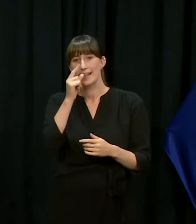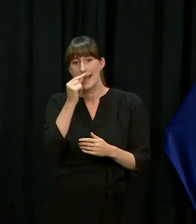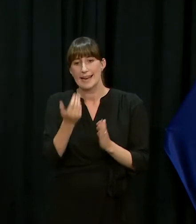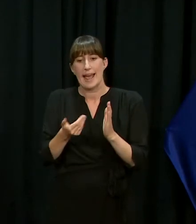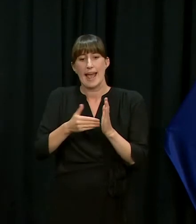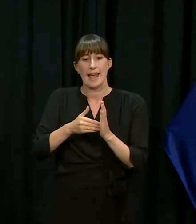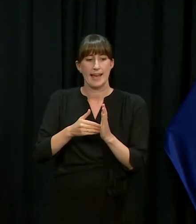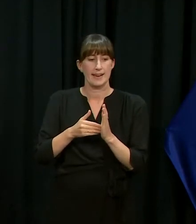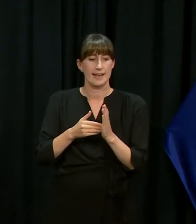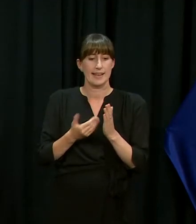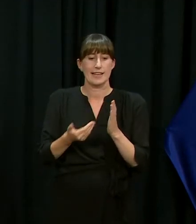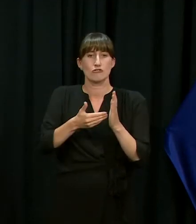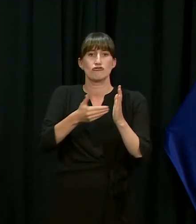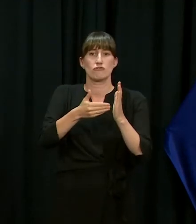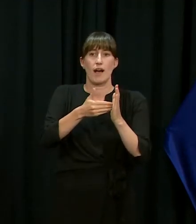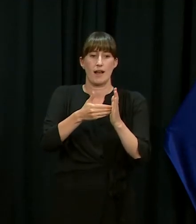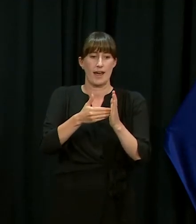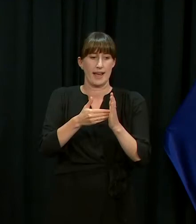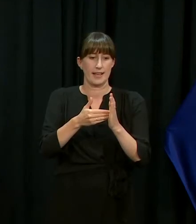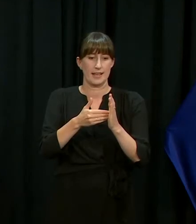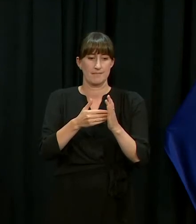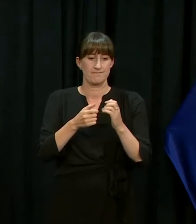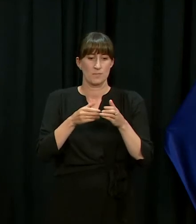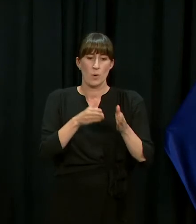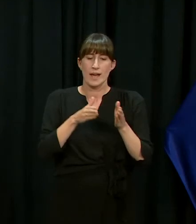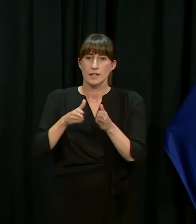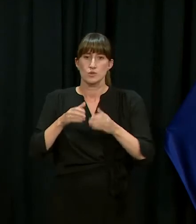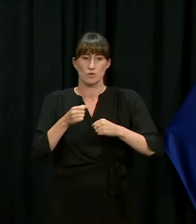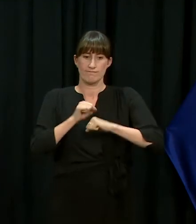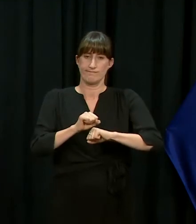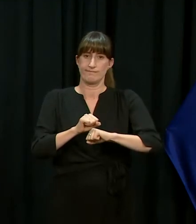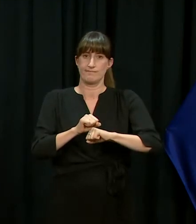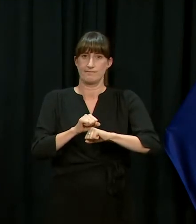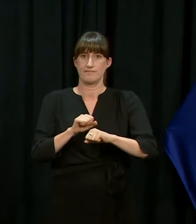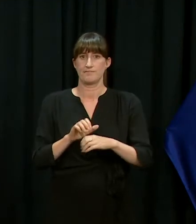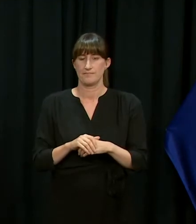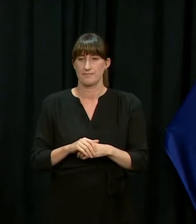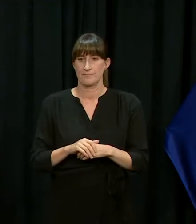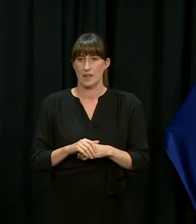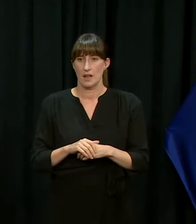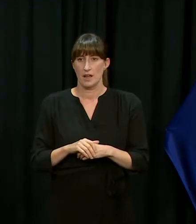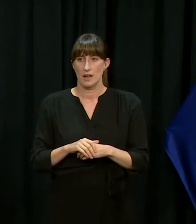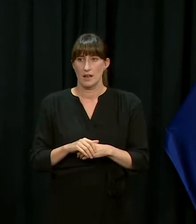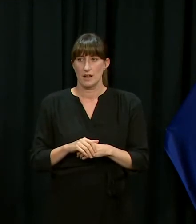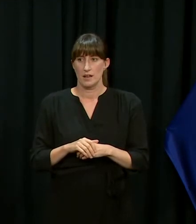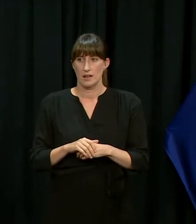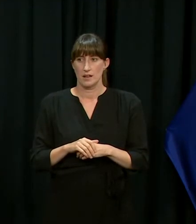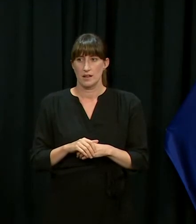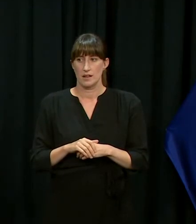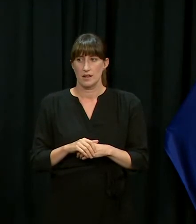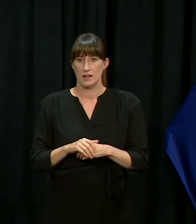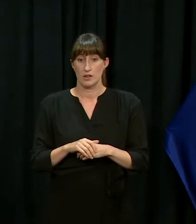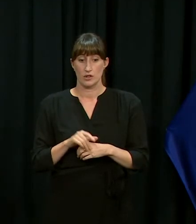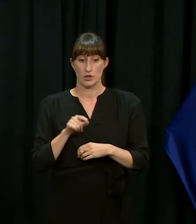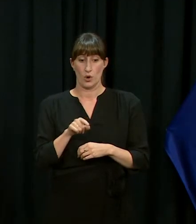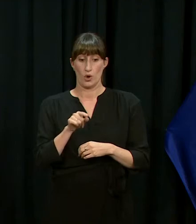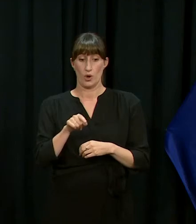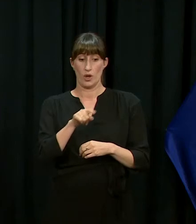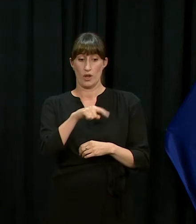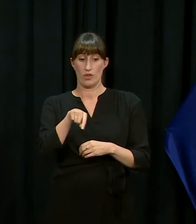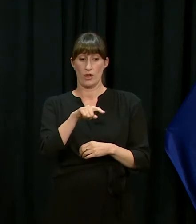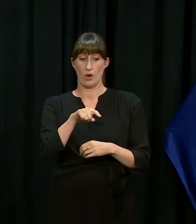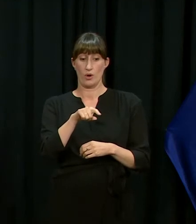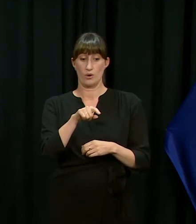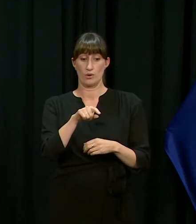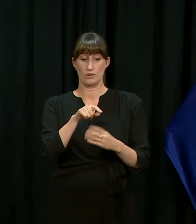you think about the hypothesis for what has happened here, given we haven't traced anything beyond the place of work,